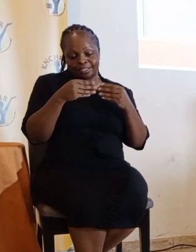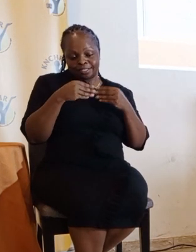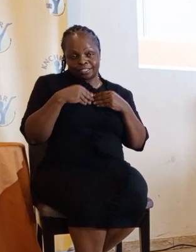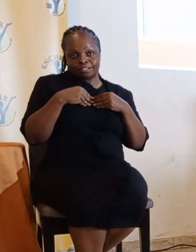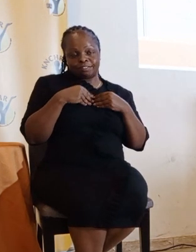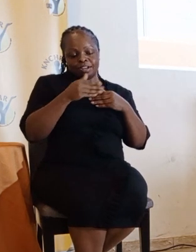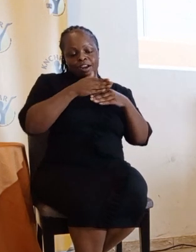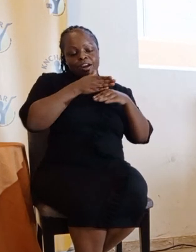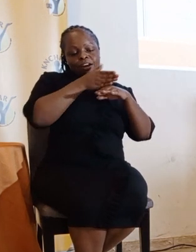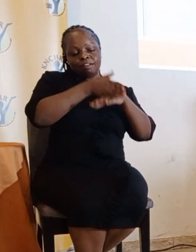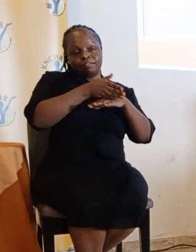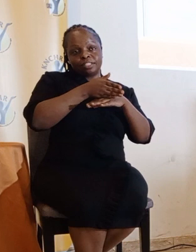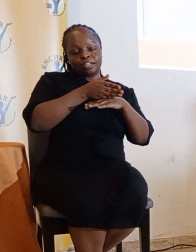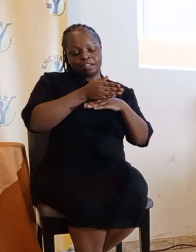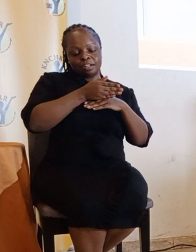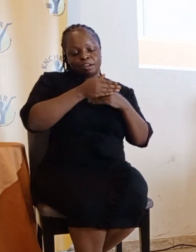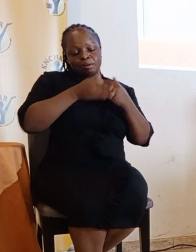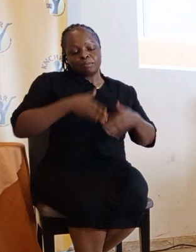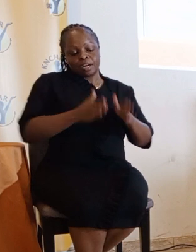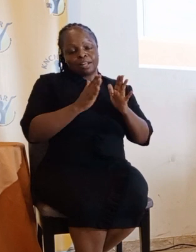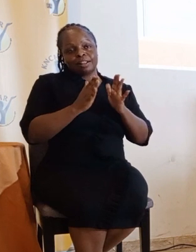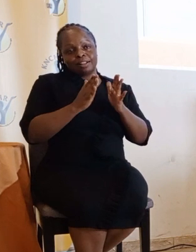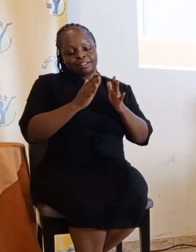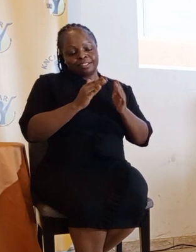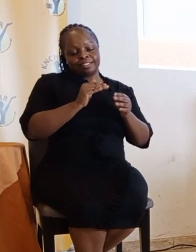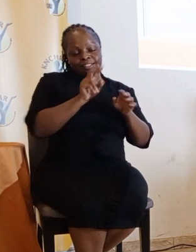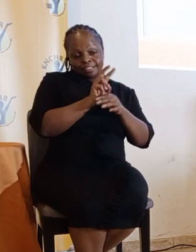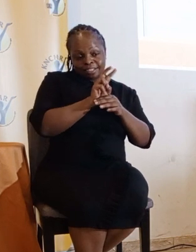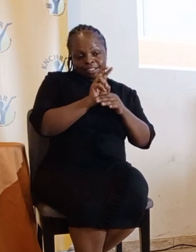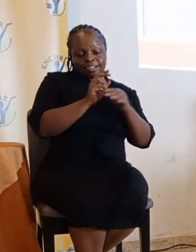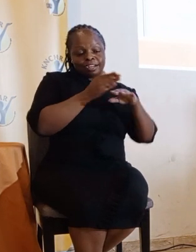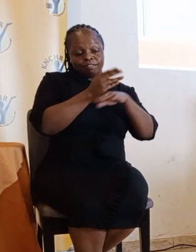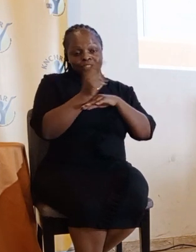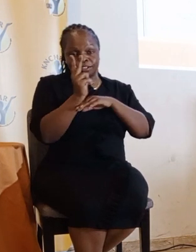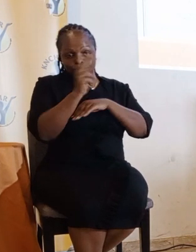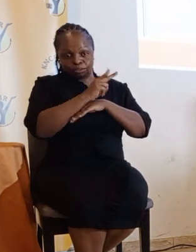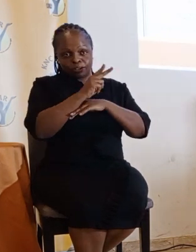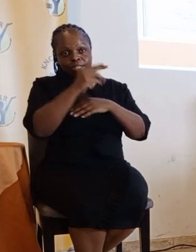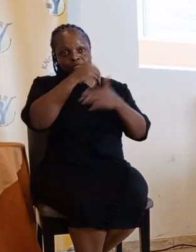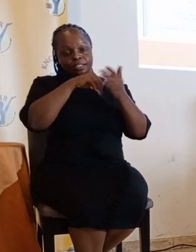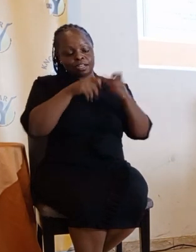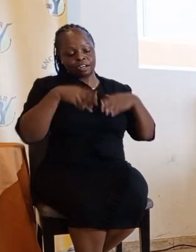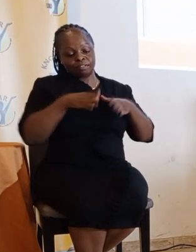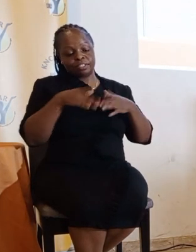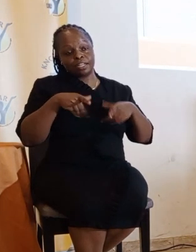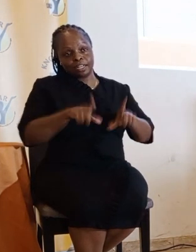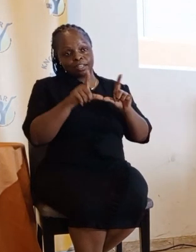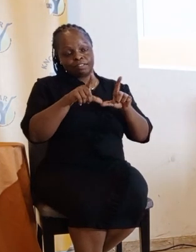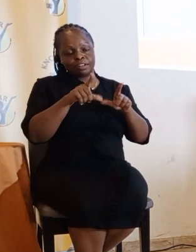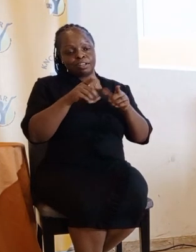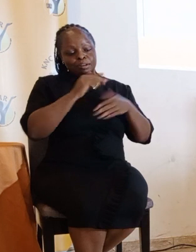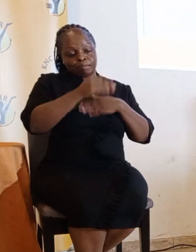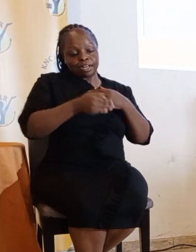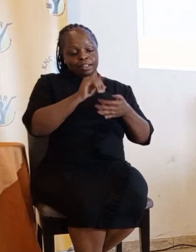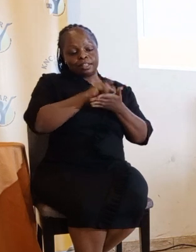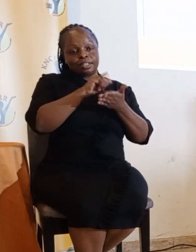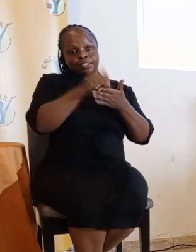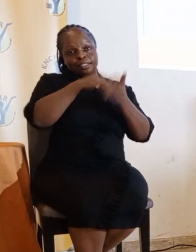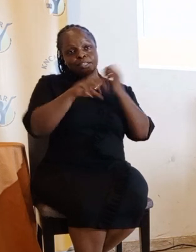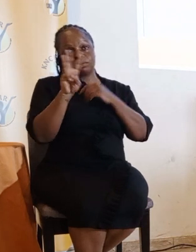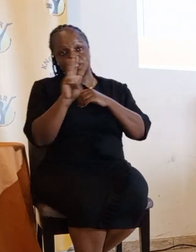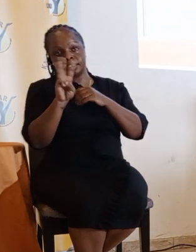check during the first 2 days after a live birth, and these are lowest in Wajir at 37%, Marsabit